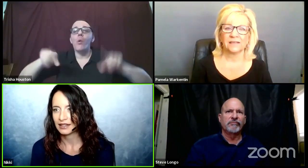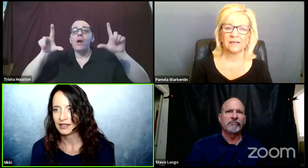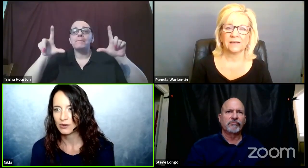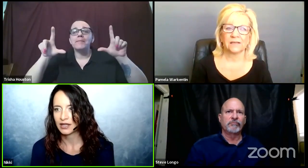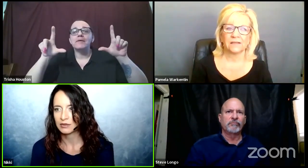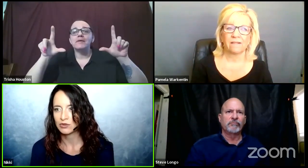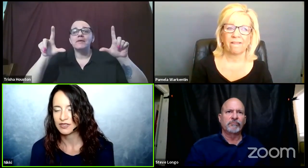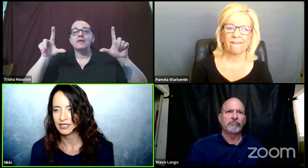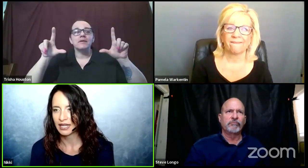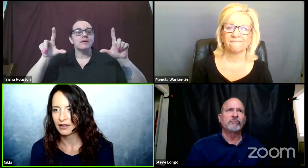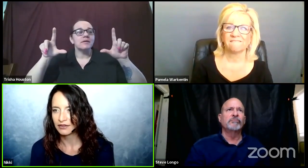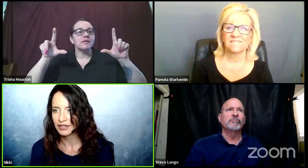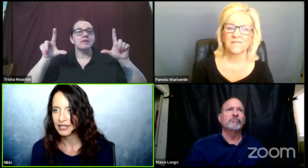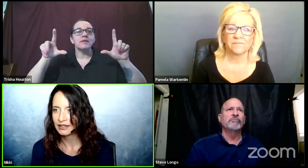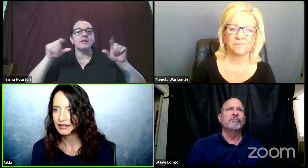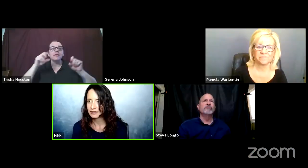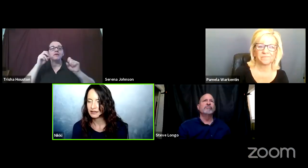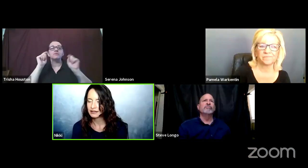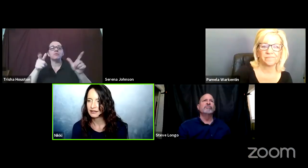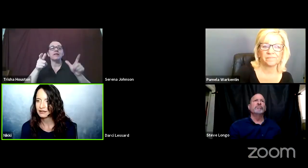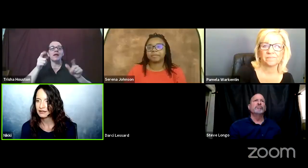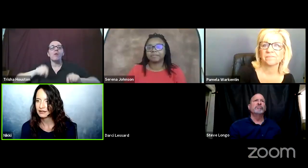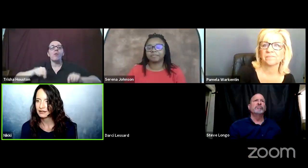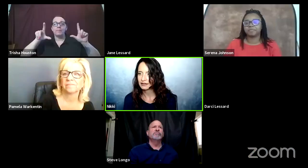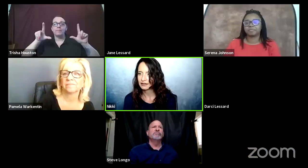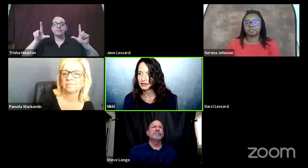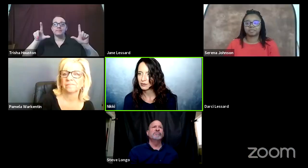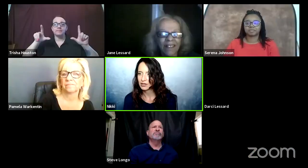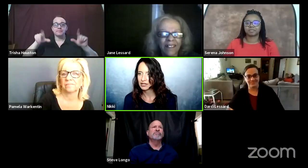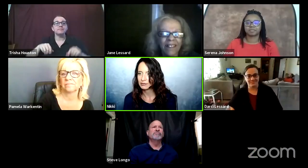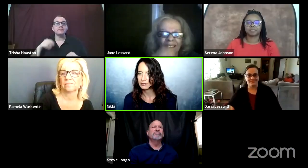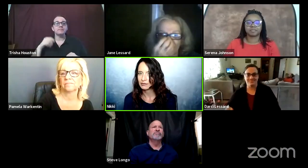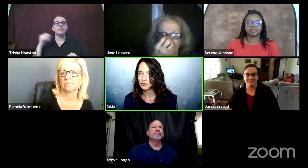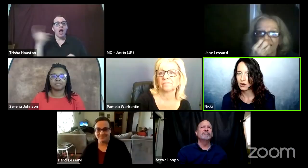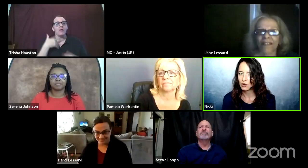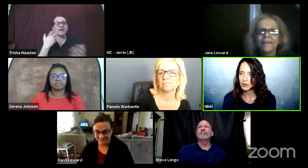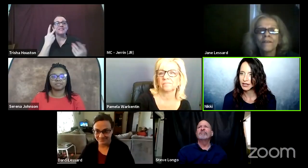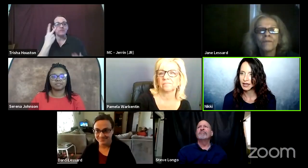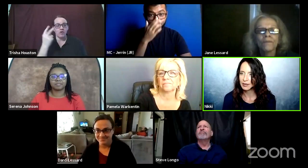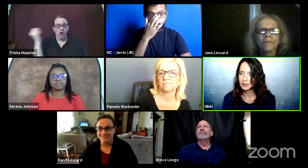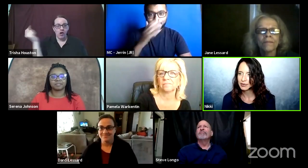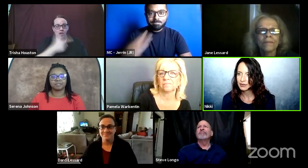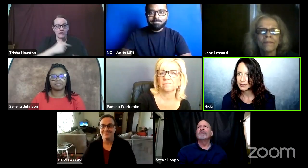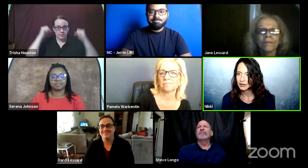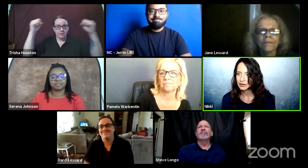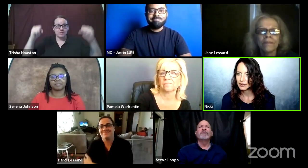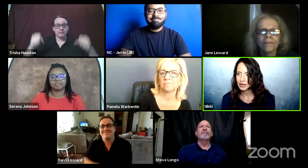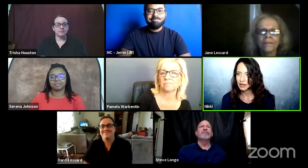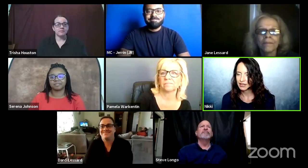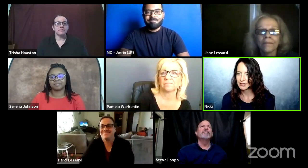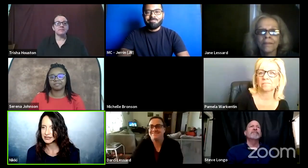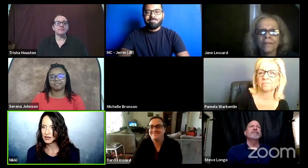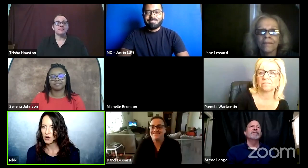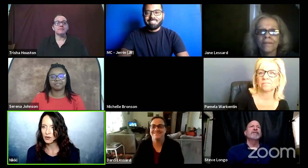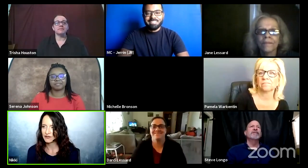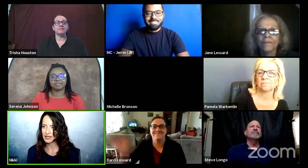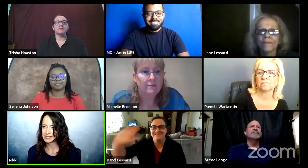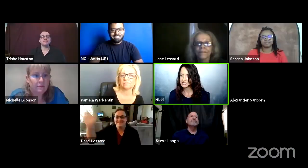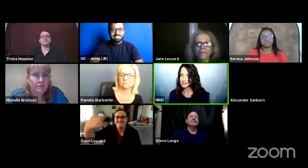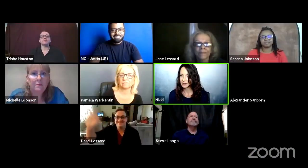Let's go ahead and move it to gallery and we can open it up. I would like to see all the faces. I want to be able